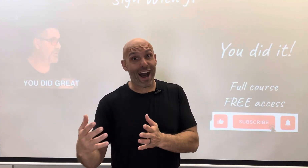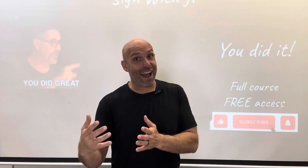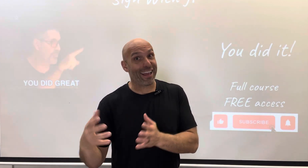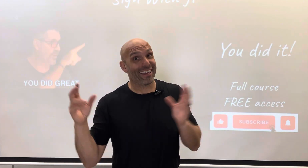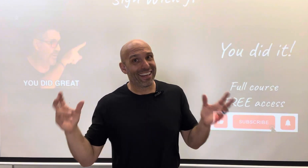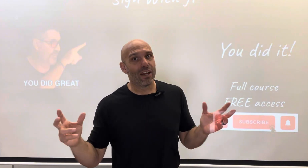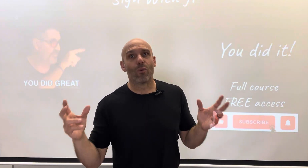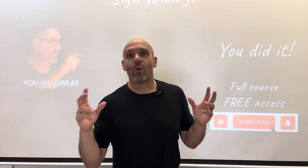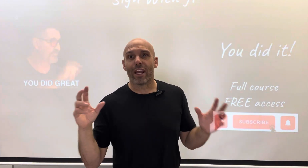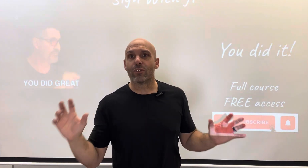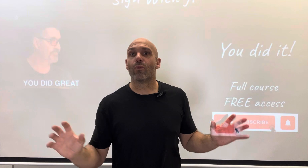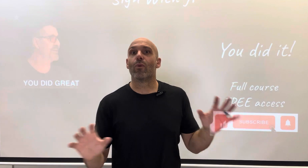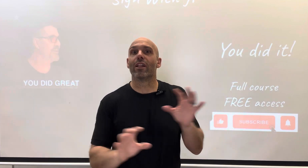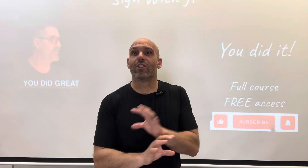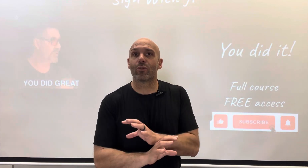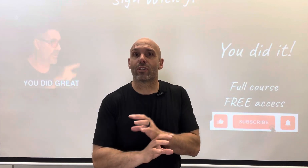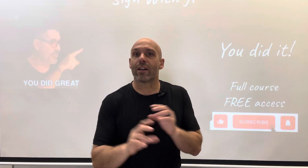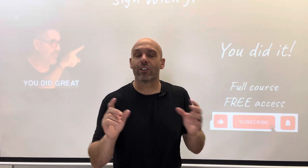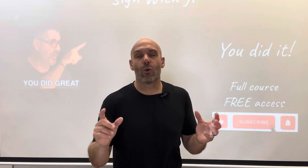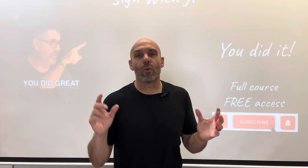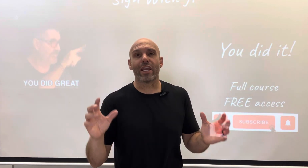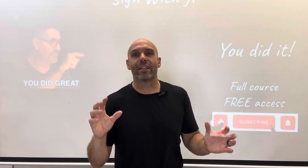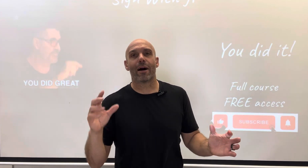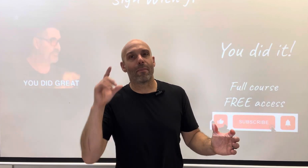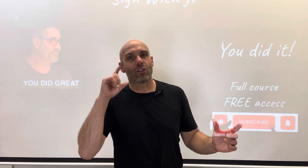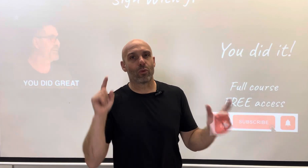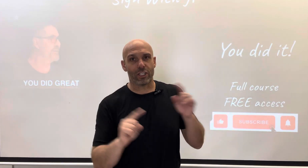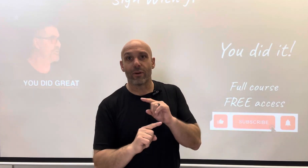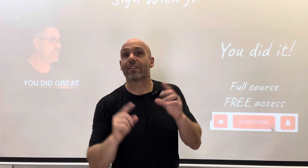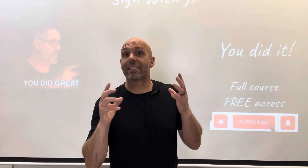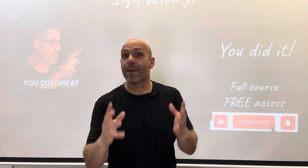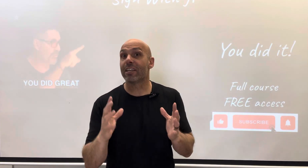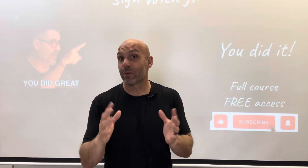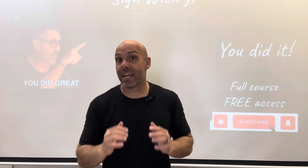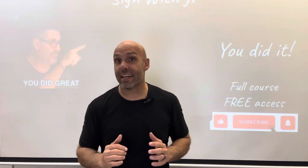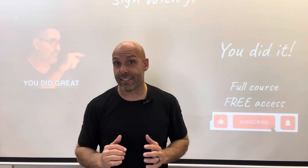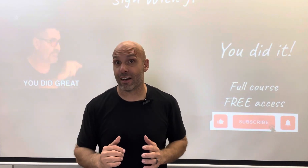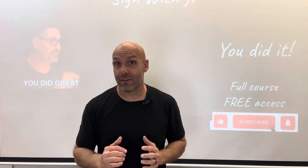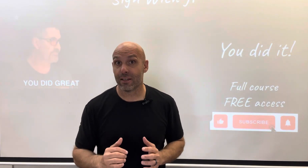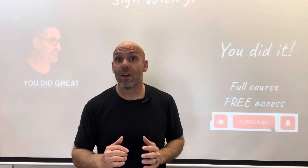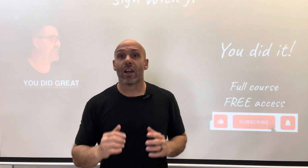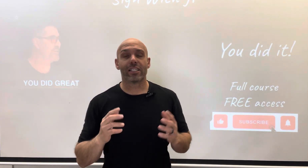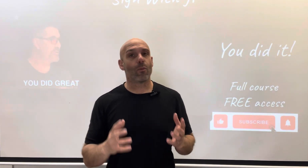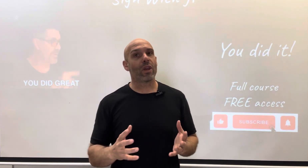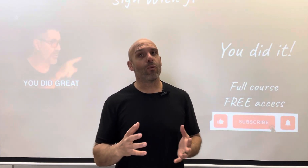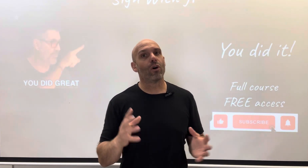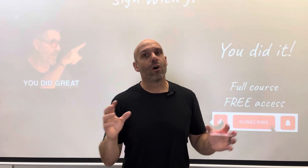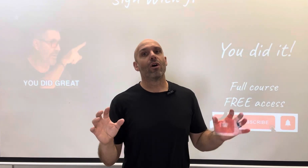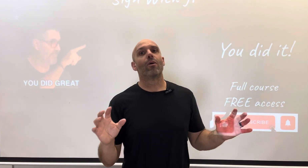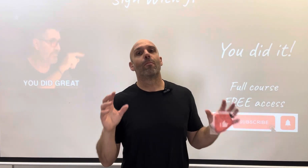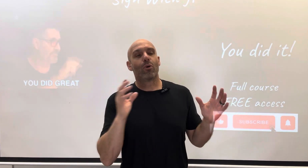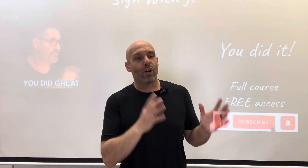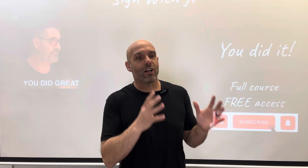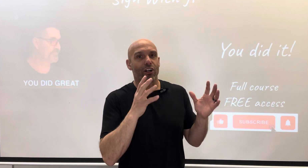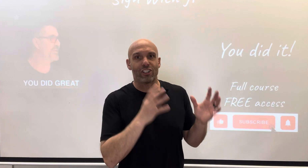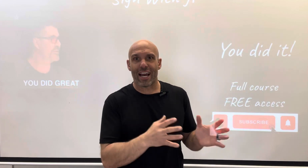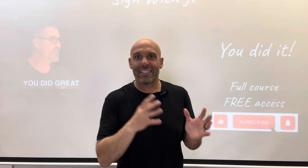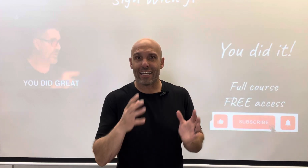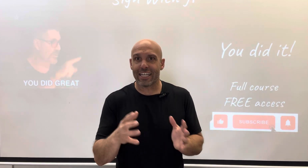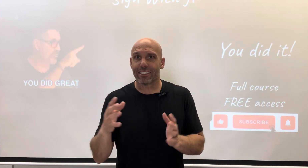I. It's really switched around. And so we end up switching around. Same thing with ASL, is that we will put our signs in English